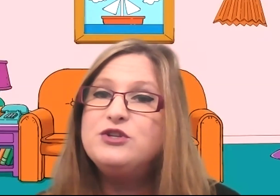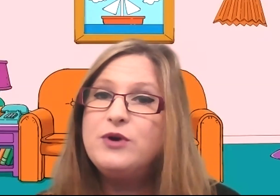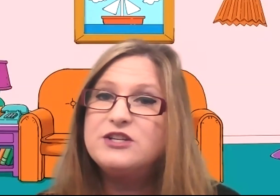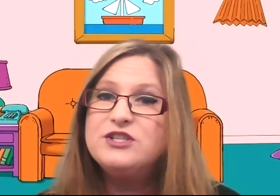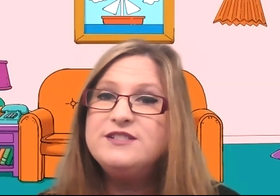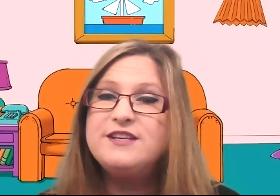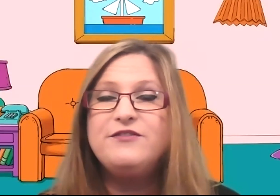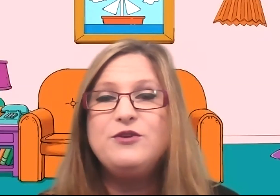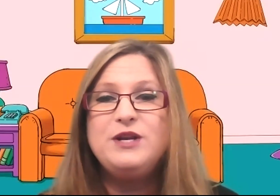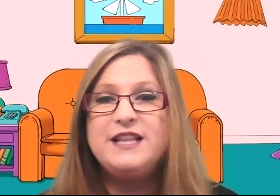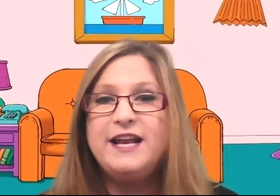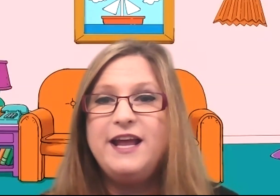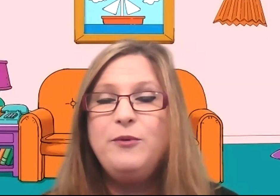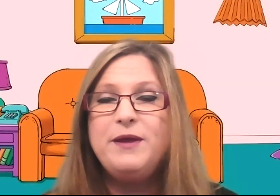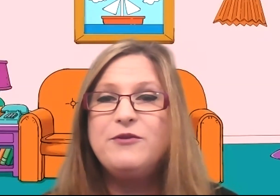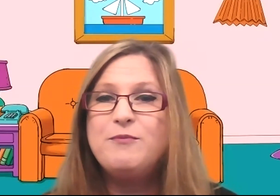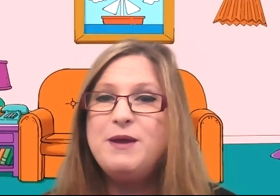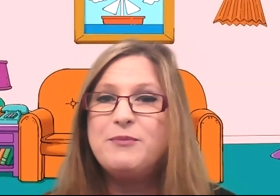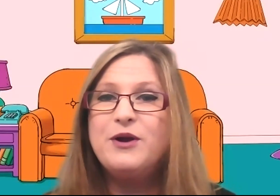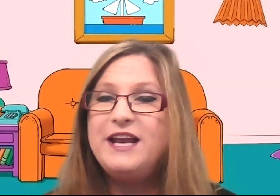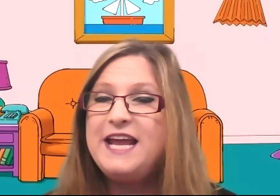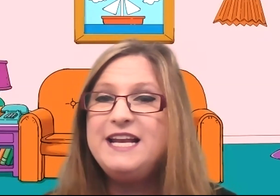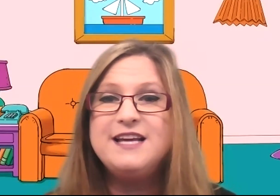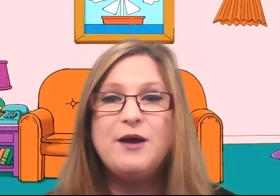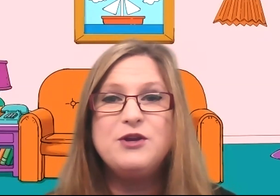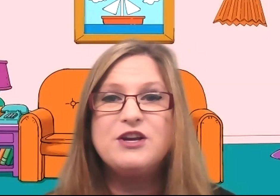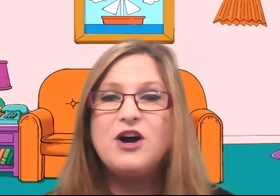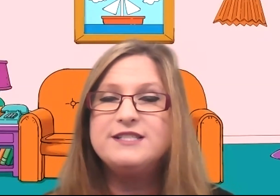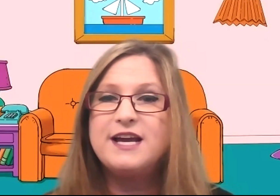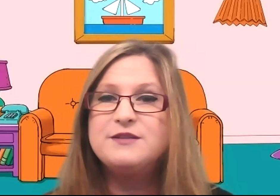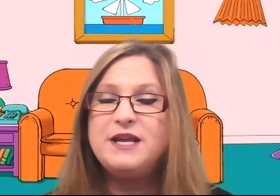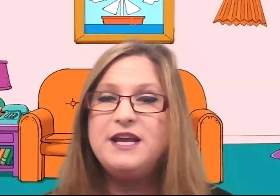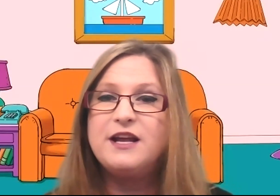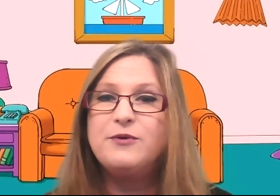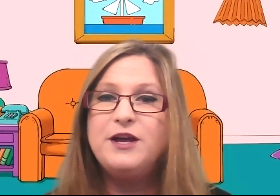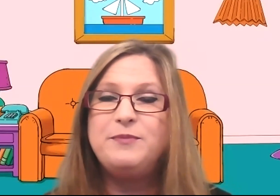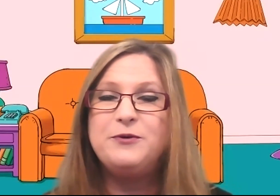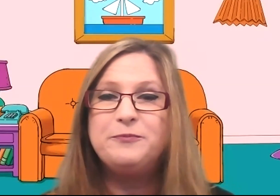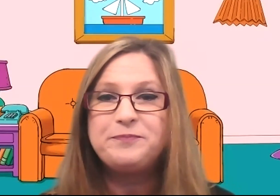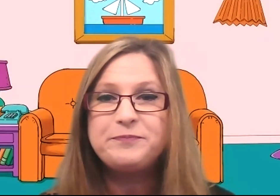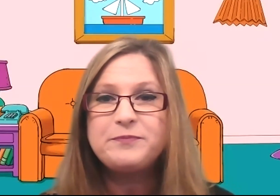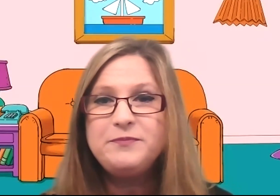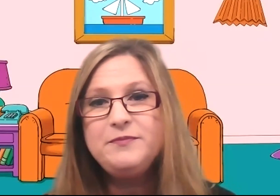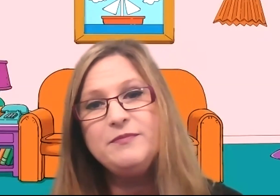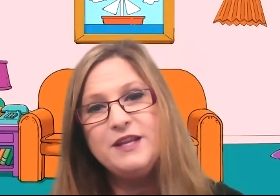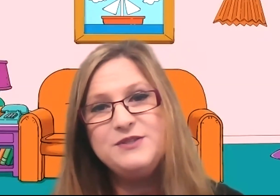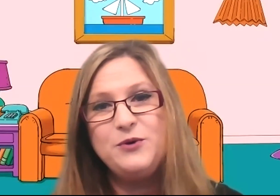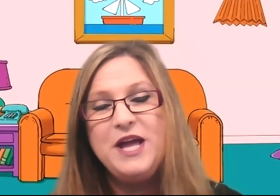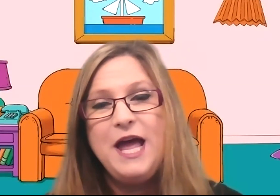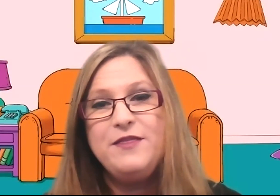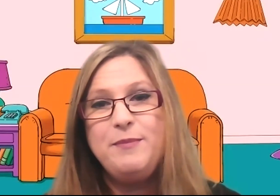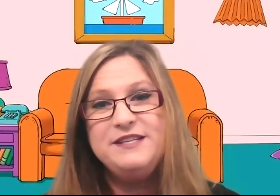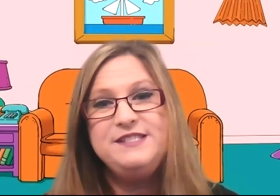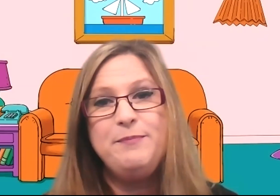partnered with directions if you need that help. And remember, at any time you can contact me and I will help you.